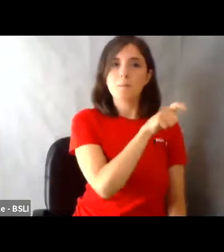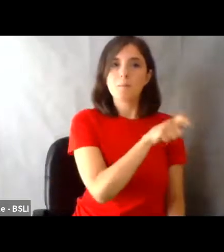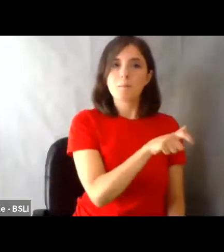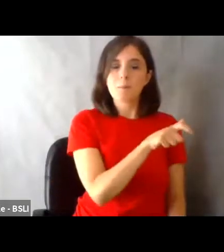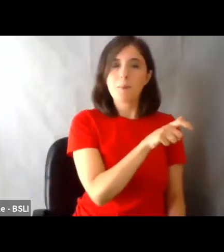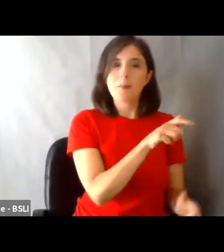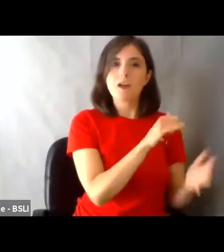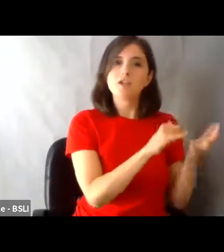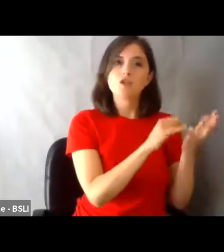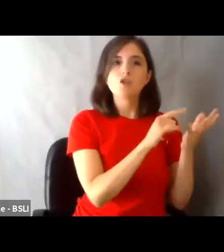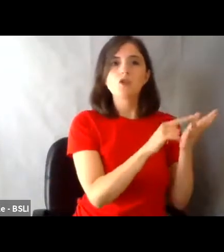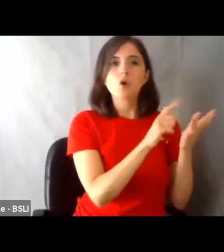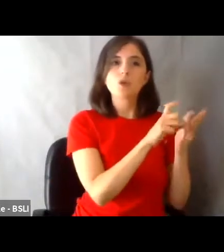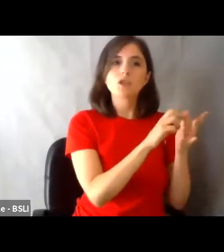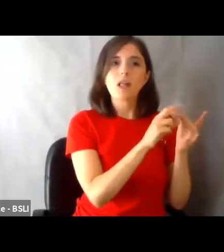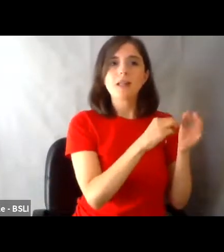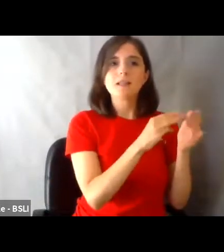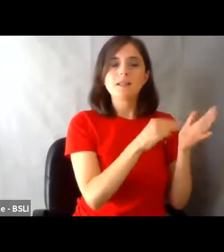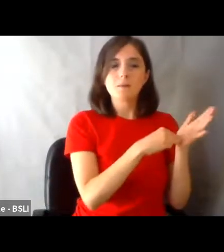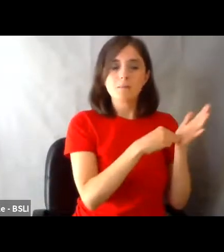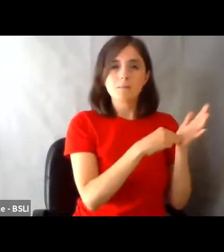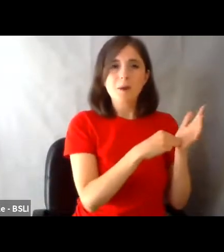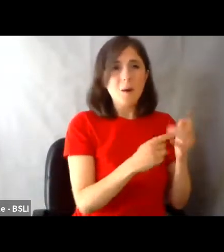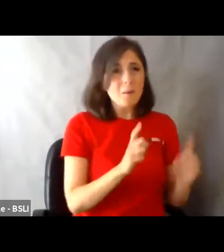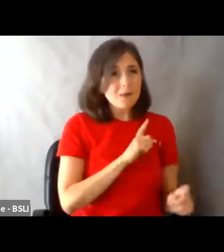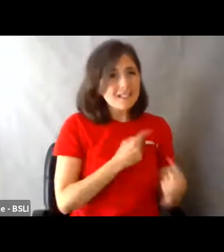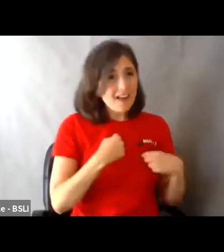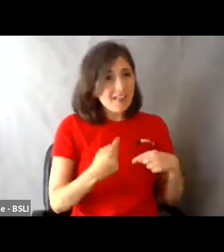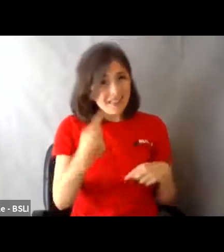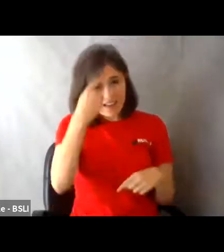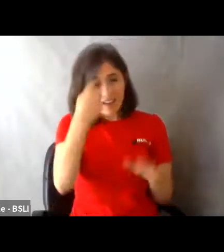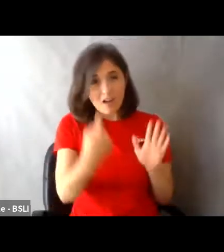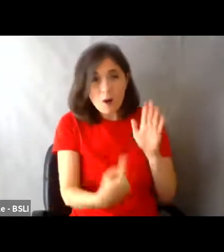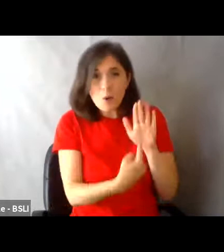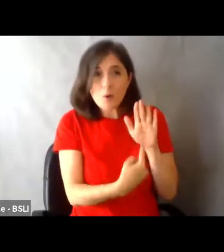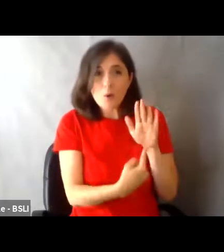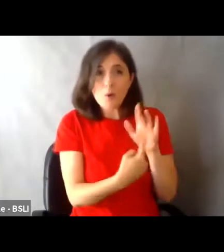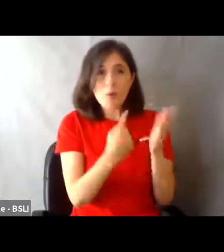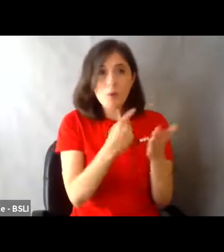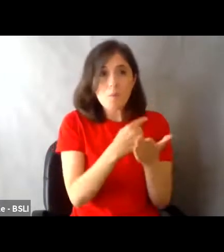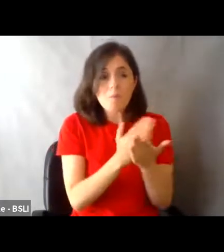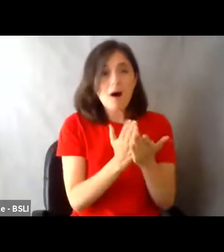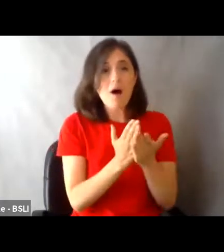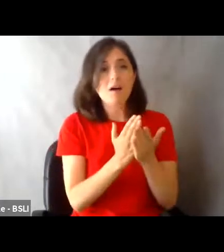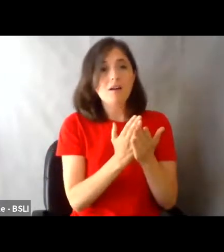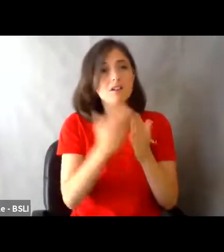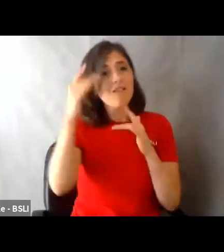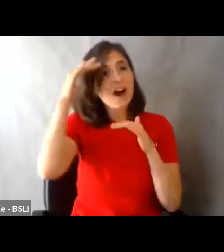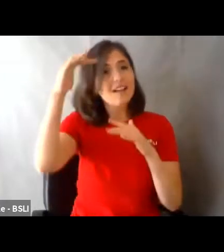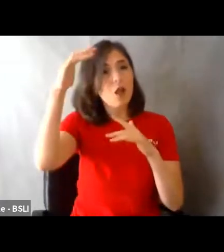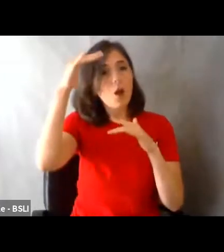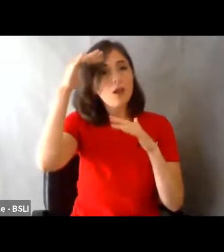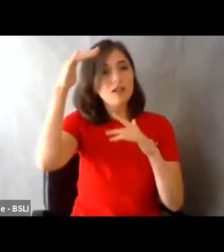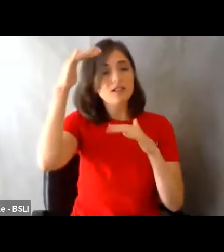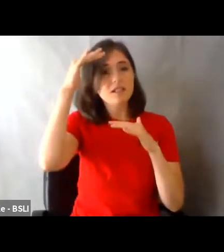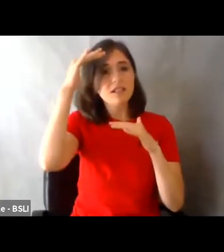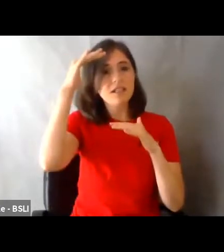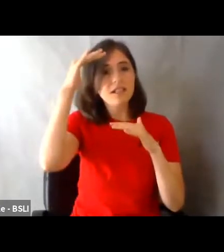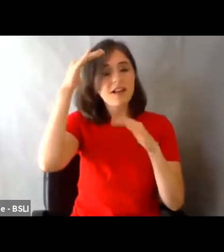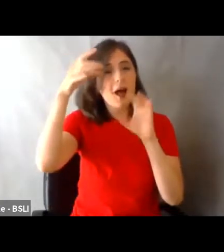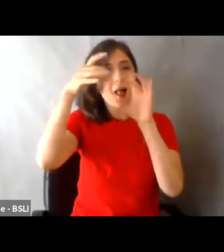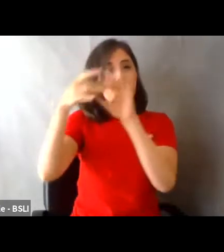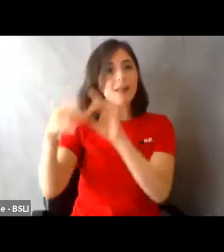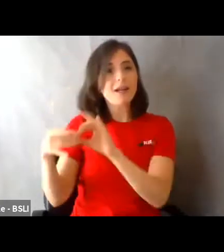Because, you know, a key, I think a critical part of the kind of ideology that underpins neoliberalism